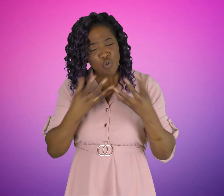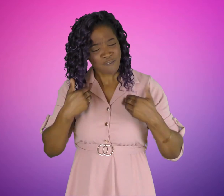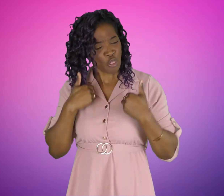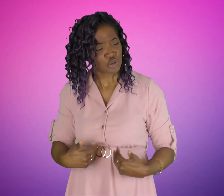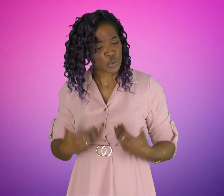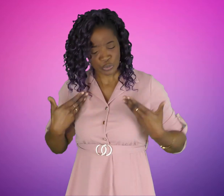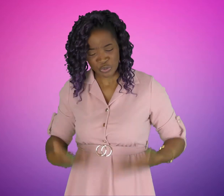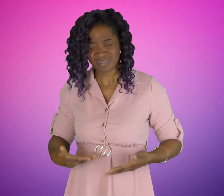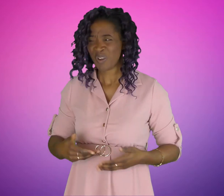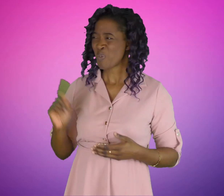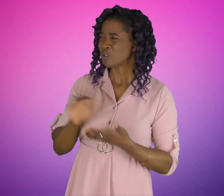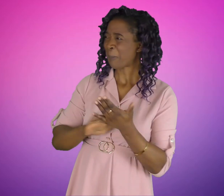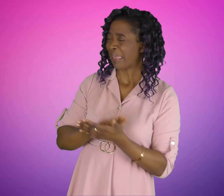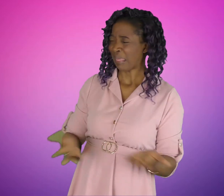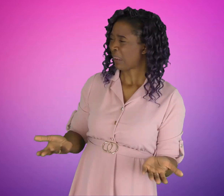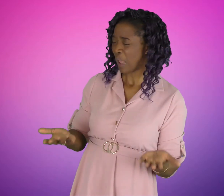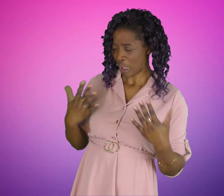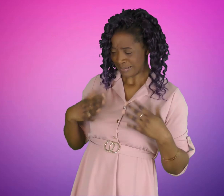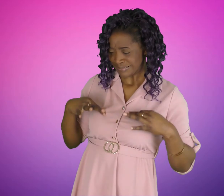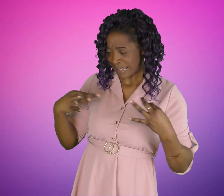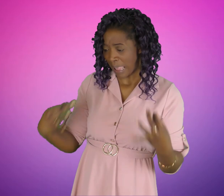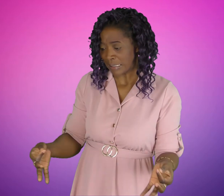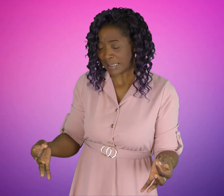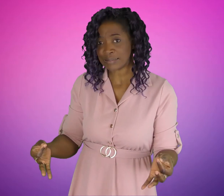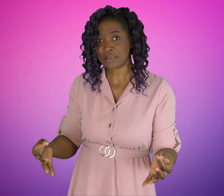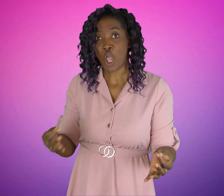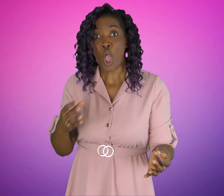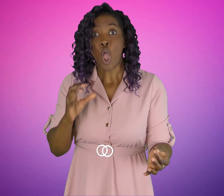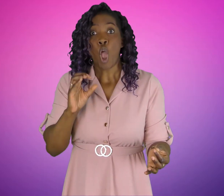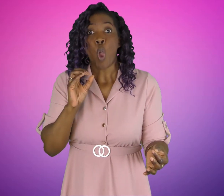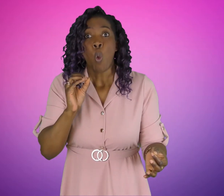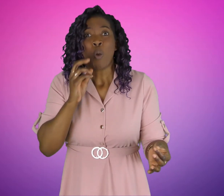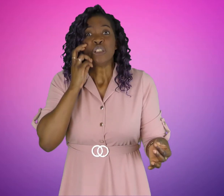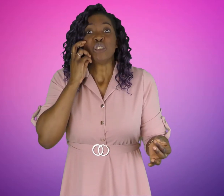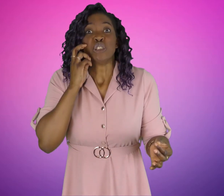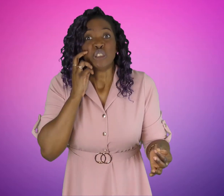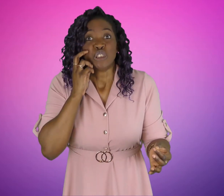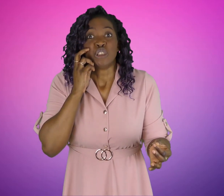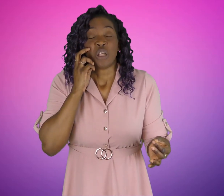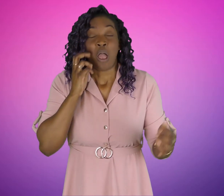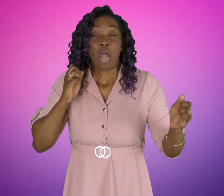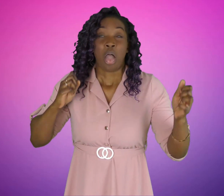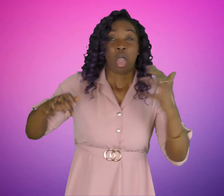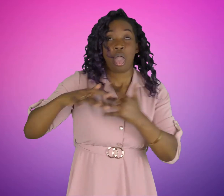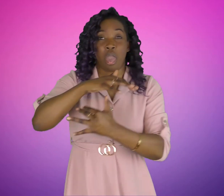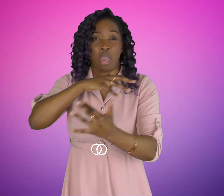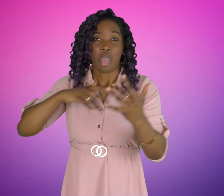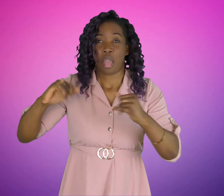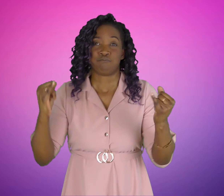He's wearing a beautiful suit. But what do you mean? He's got no clothes on at all. Oh, Bedlam broke out